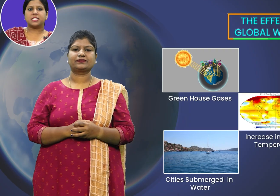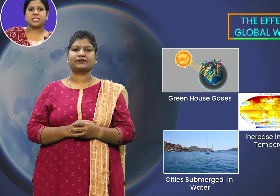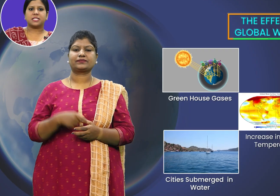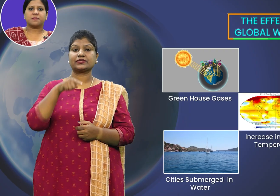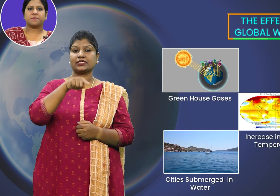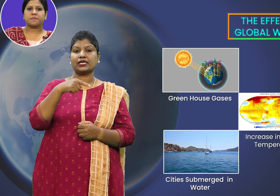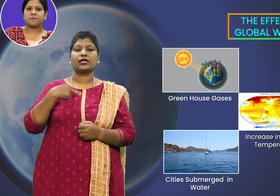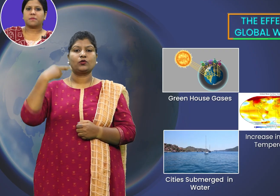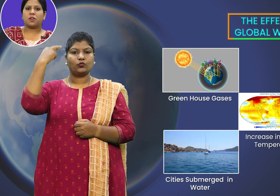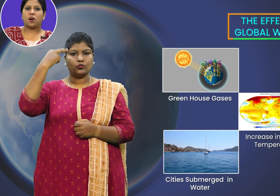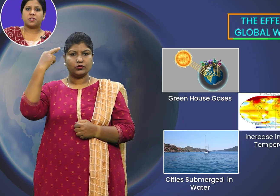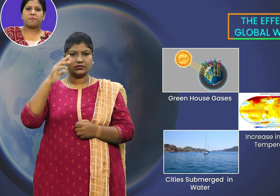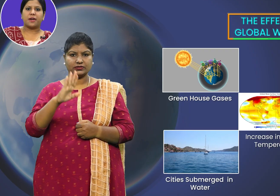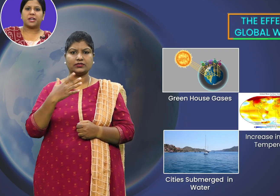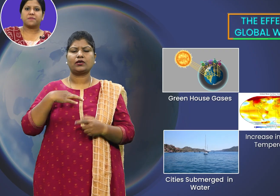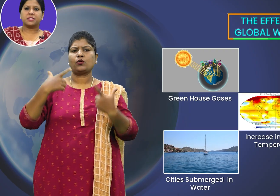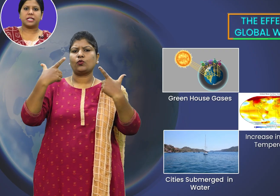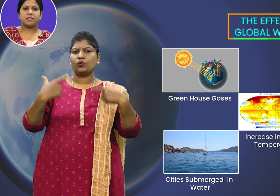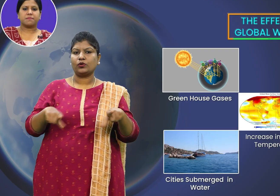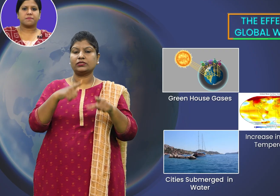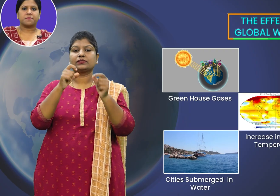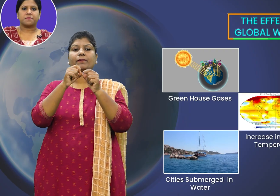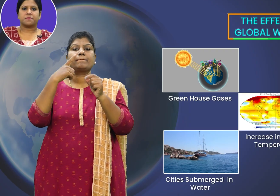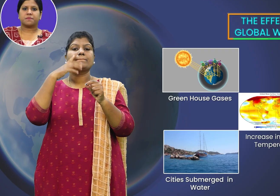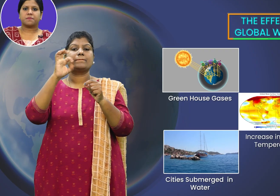It causes loss of biodiversity